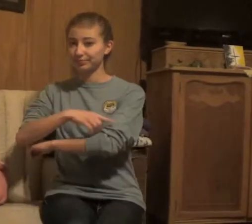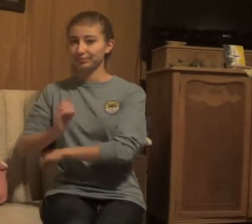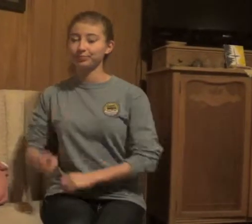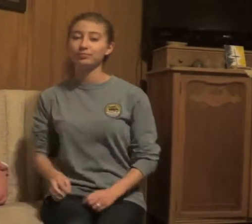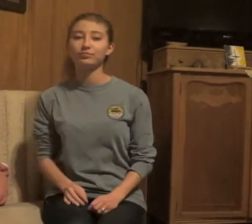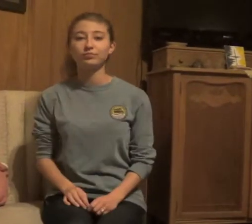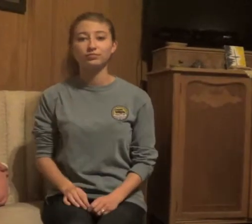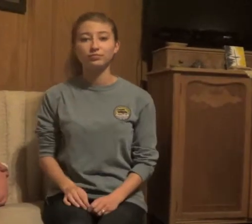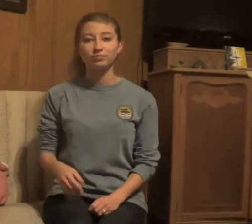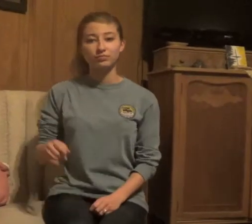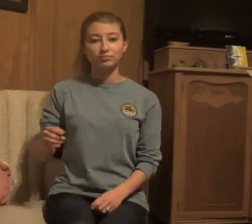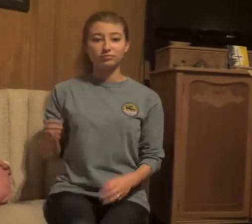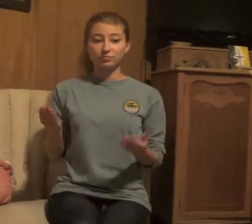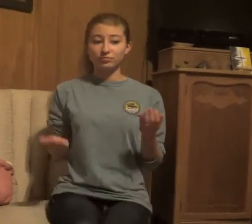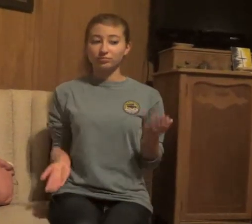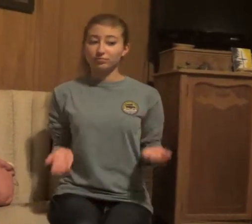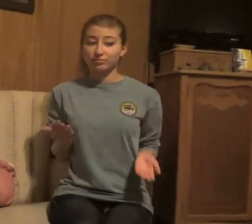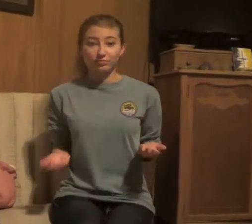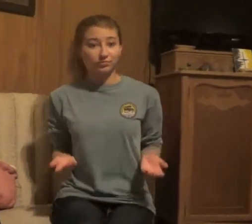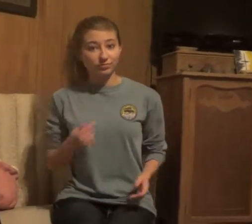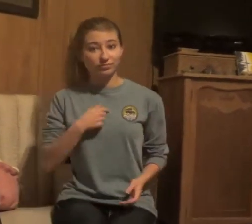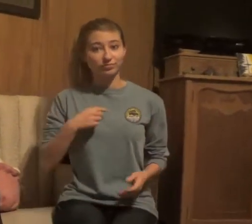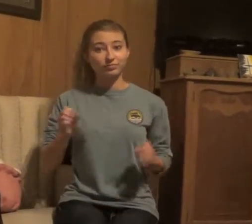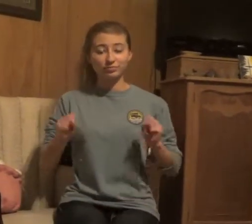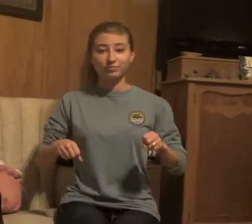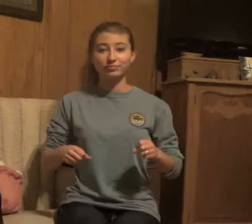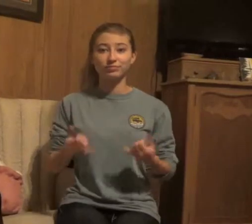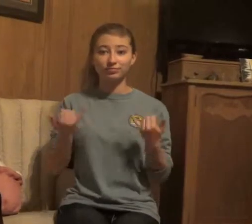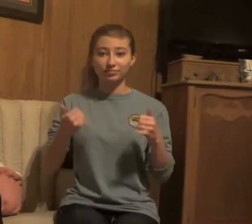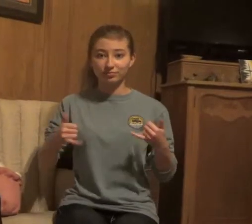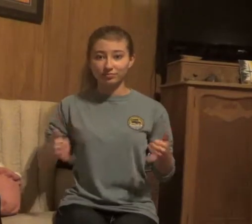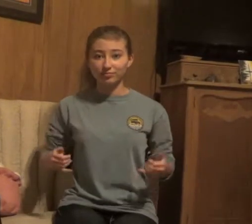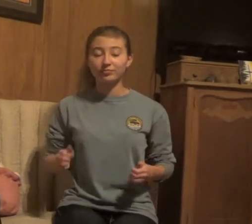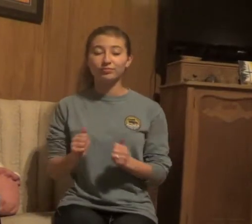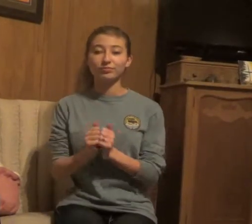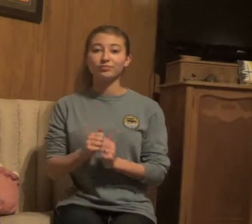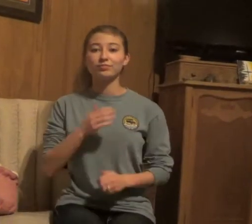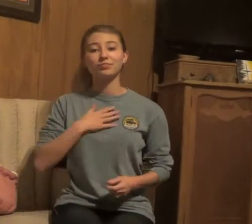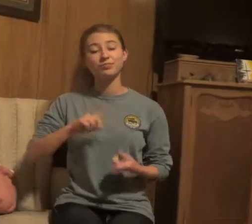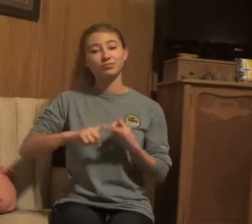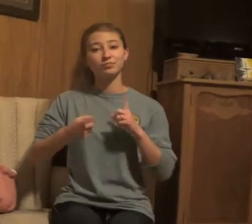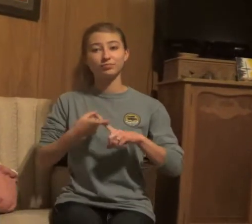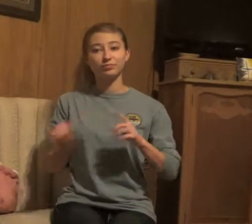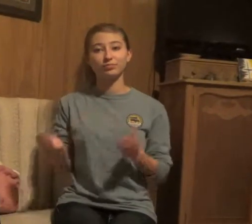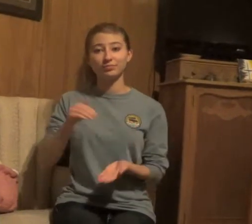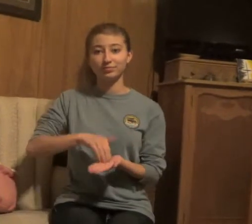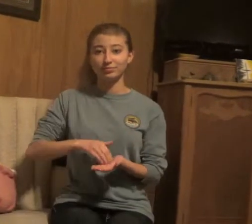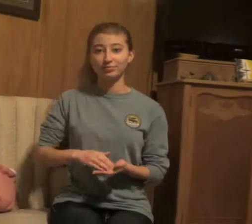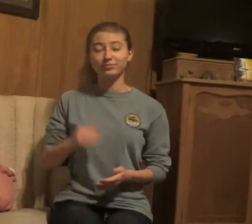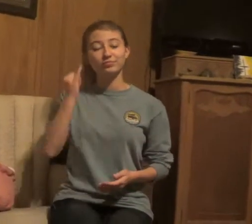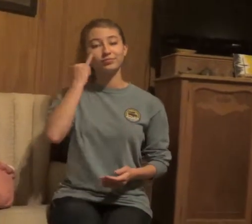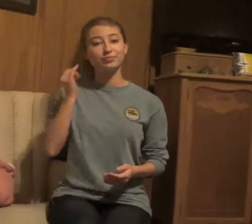Then he thought, Maybe I could play with my friends again if I go into the water, too.